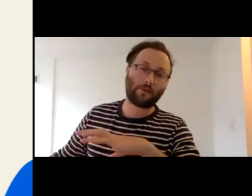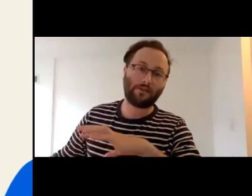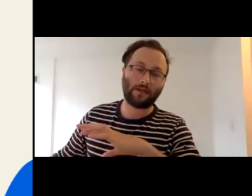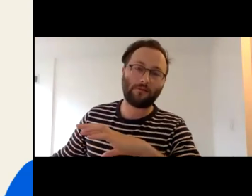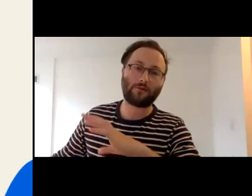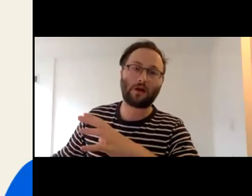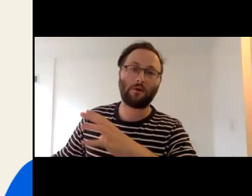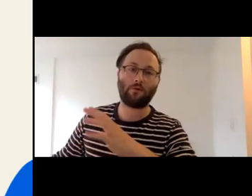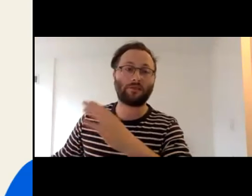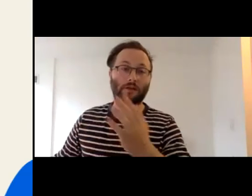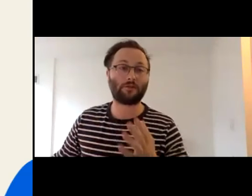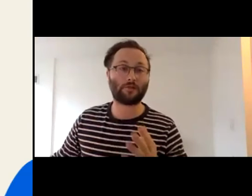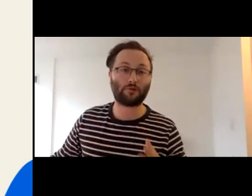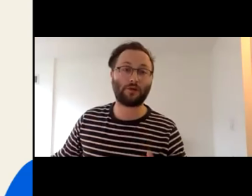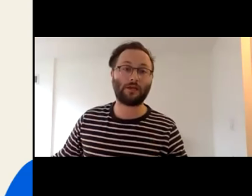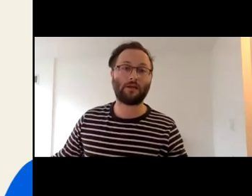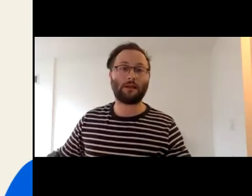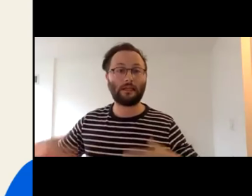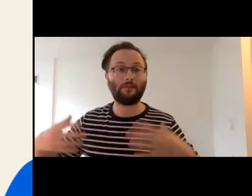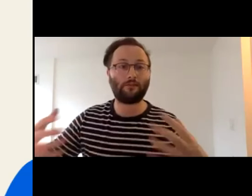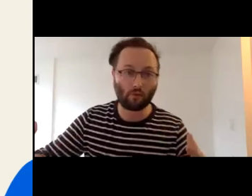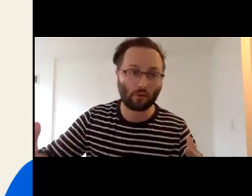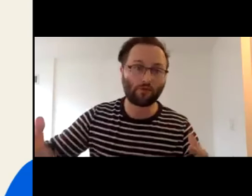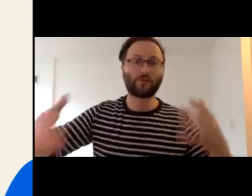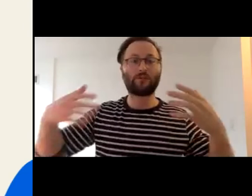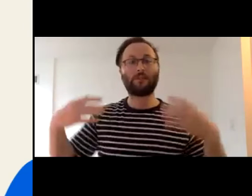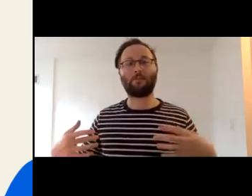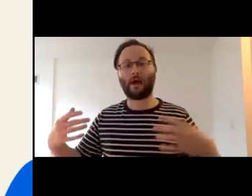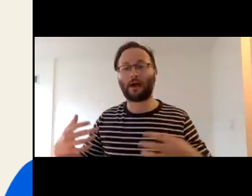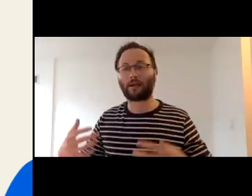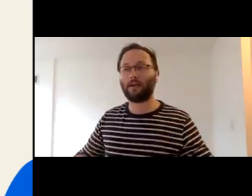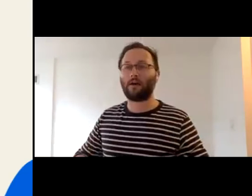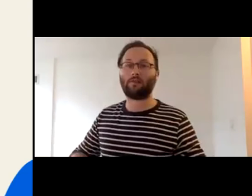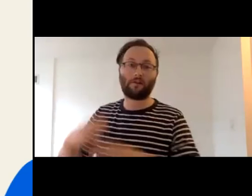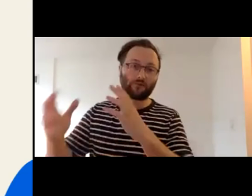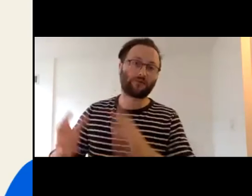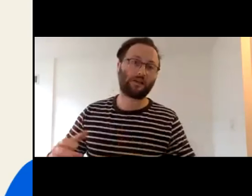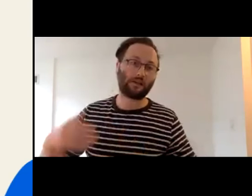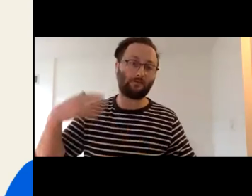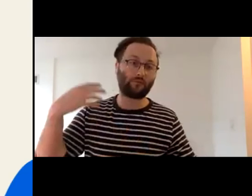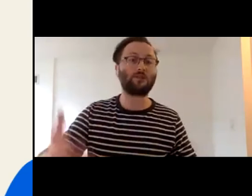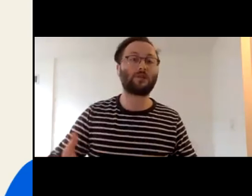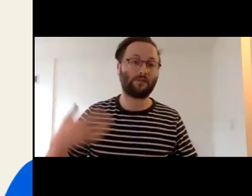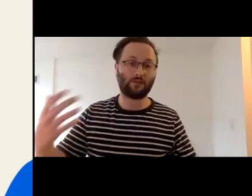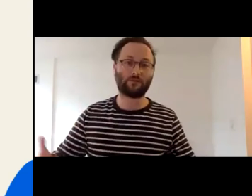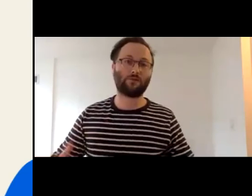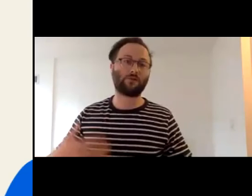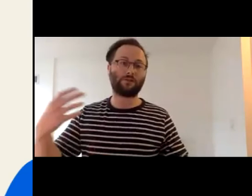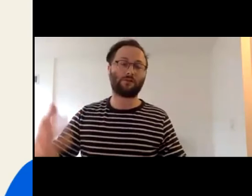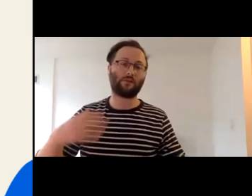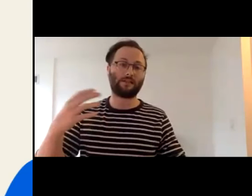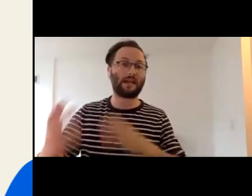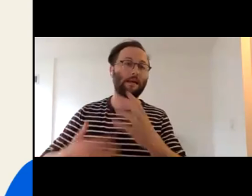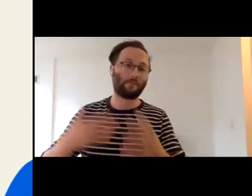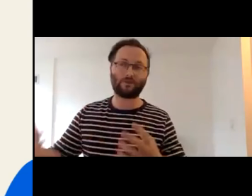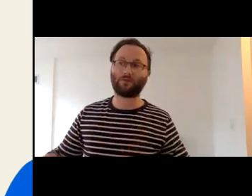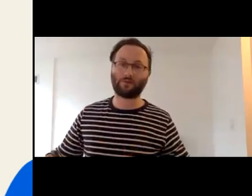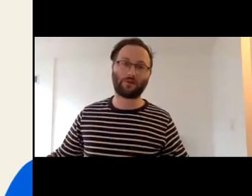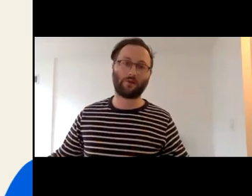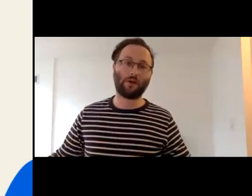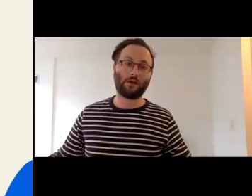brainstorm that we did, when we're talking about what's the difference between lean forward versus lean back, a lot of folks were saying like really interesting visuals and sort of